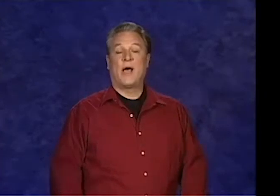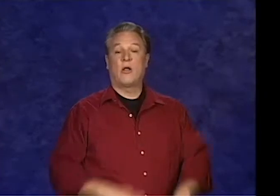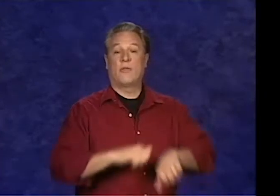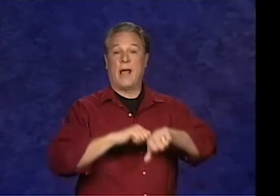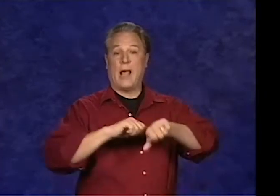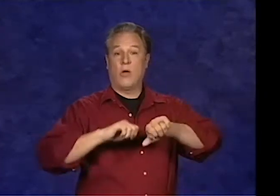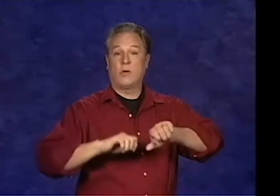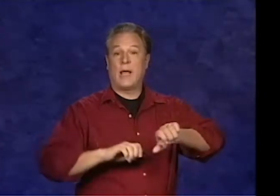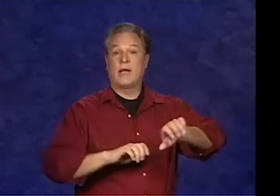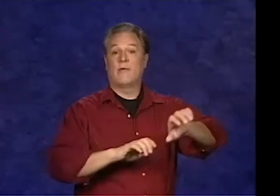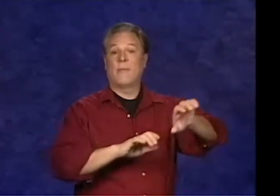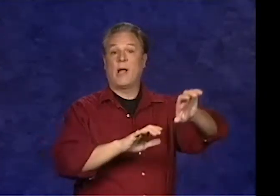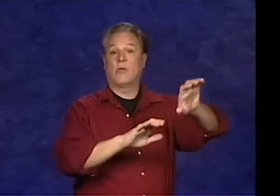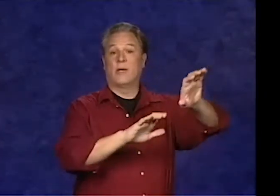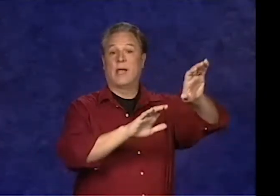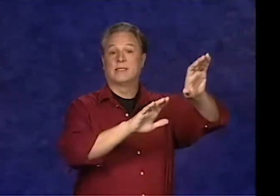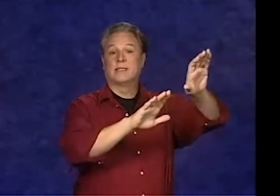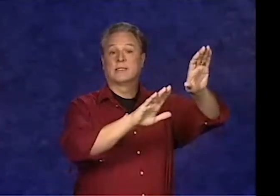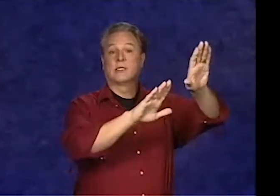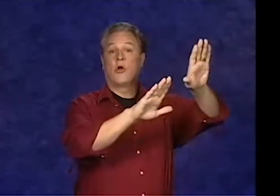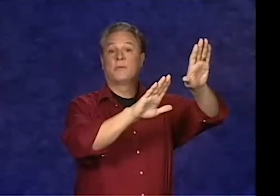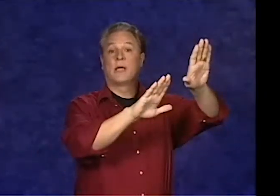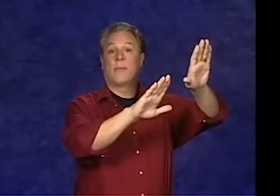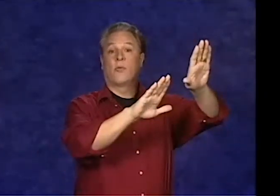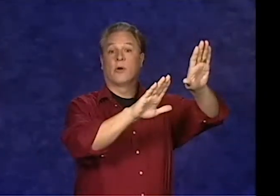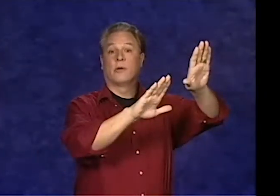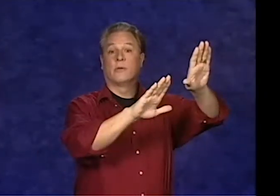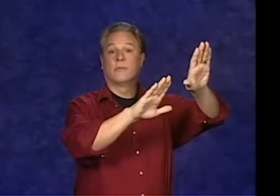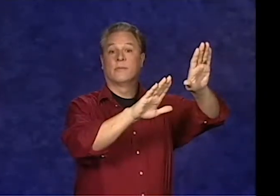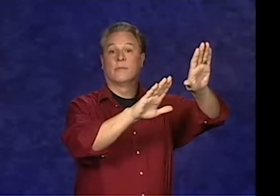Follow the outline of a mountain as it slopes upward.